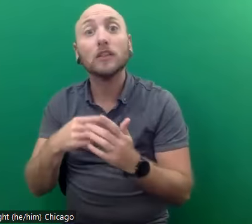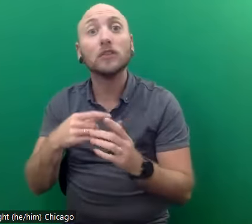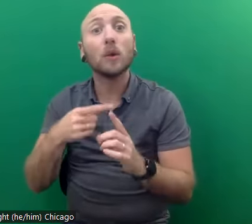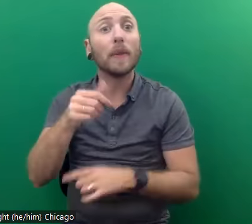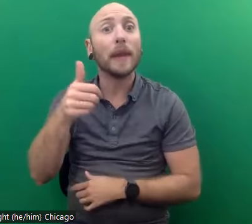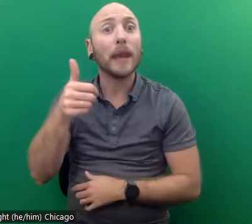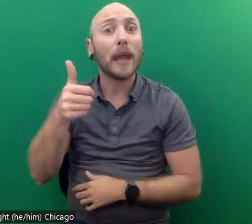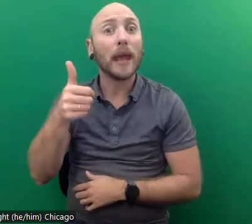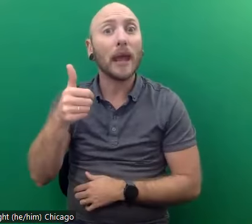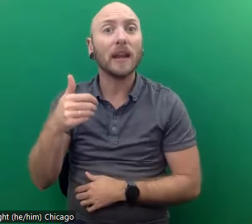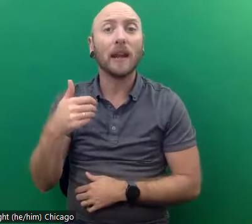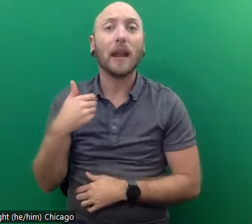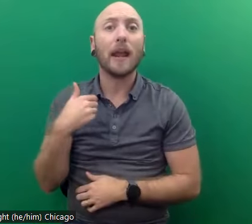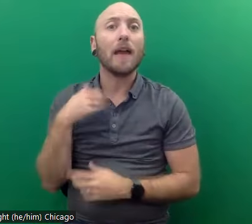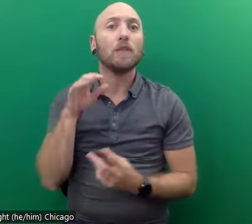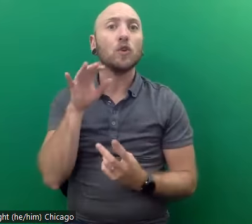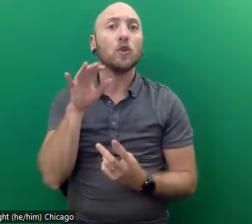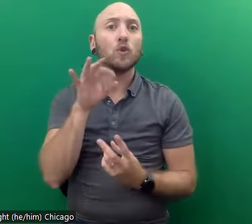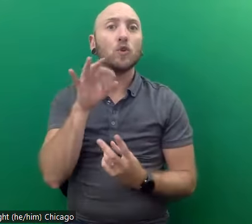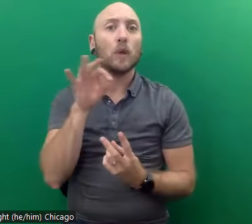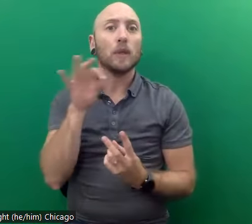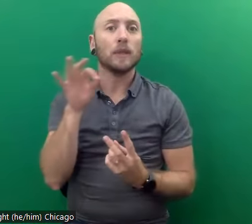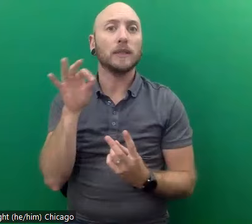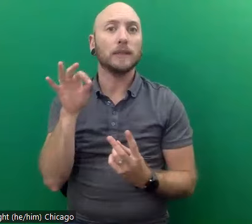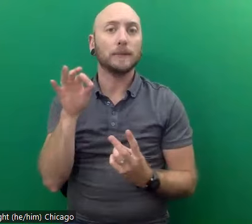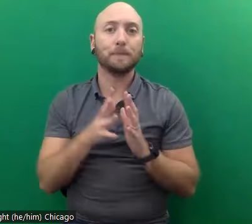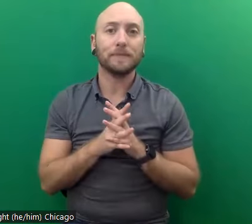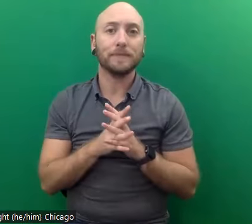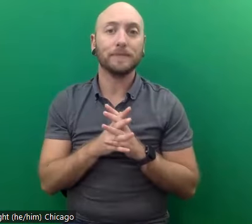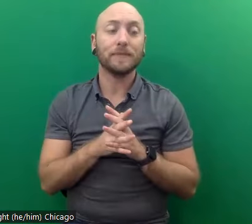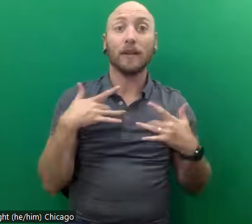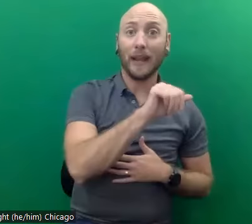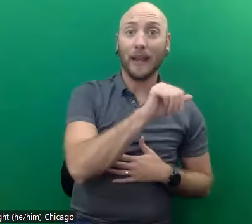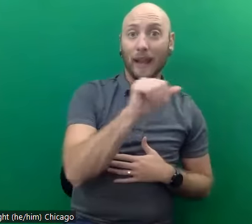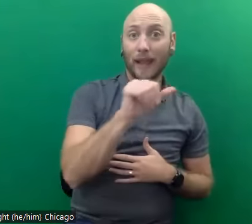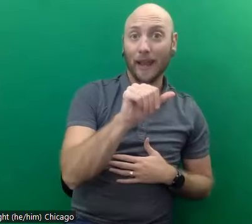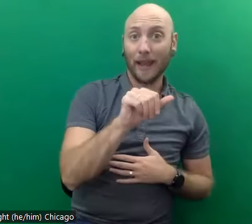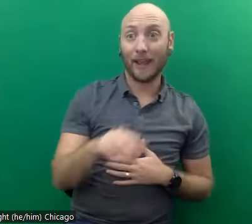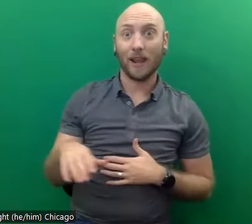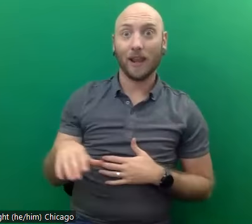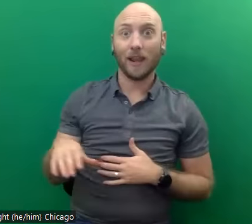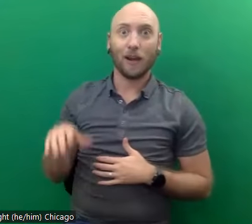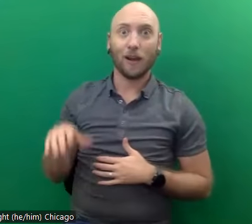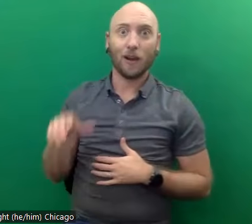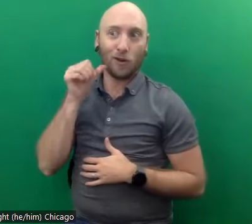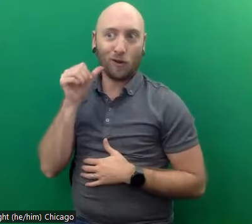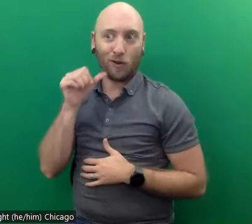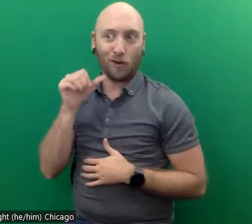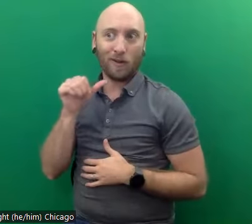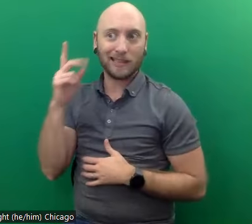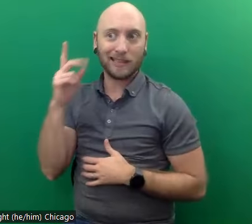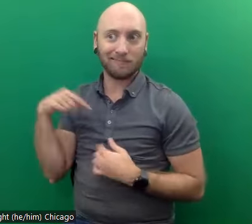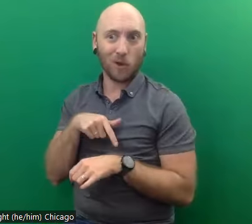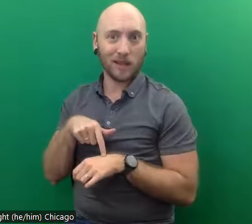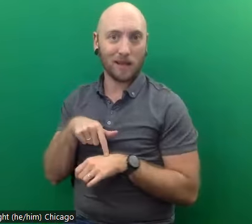between an AA barbecue and a girl I haven't seen in a very long time, and I chose the girl I haven't seen in a very long time. And in